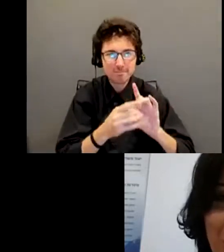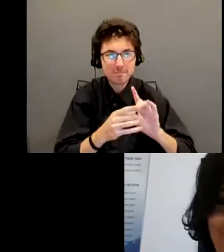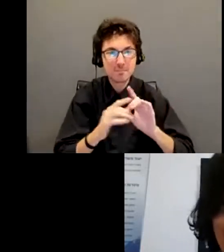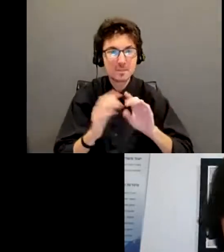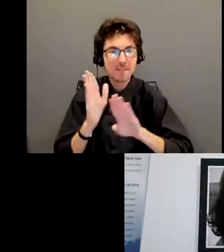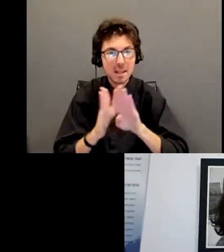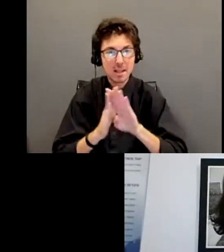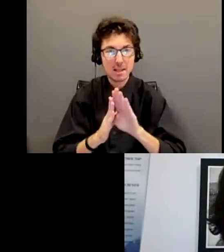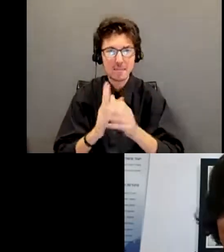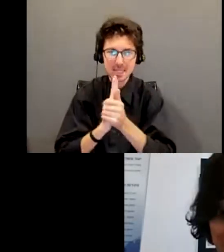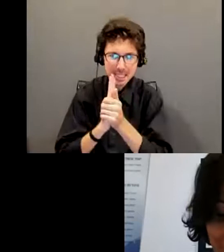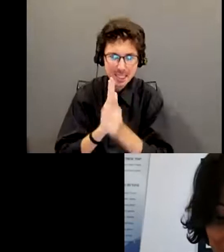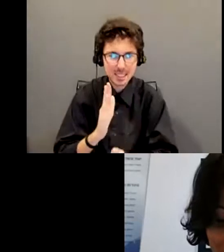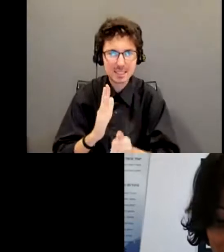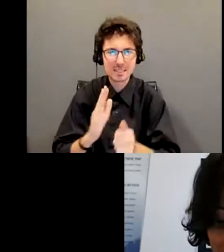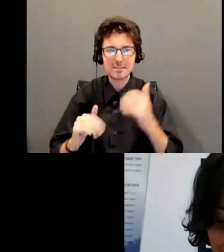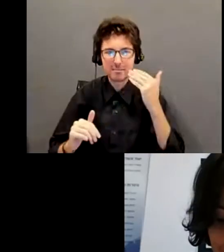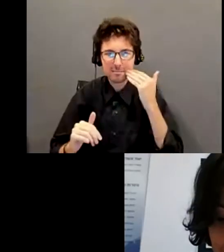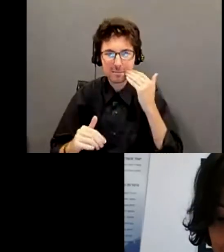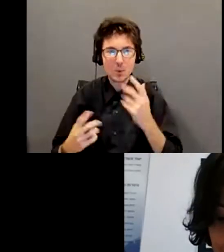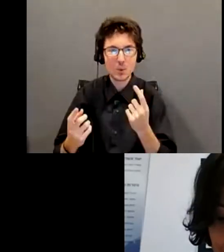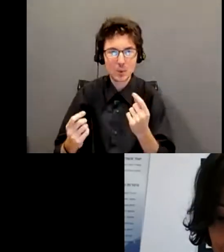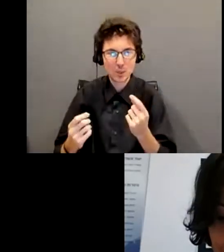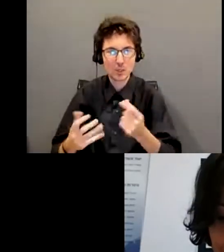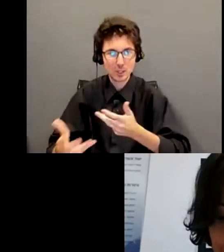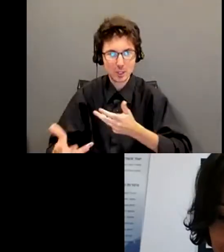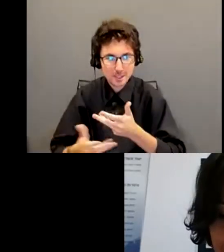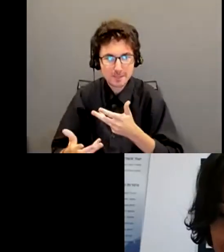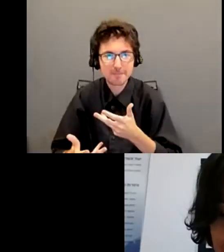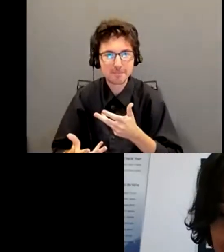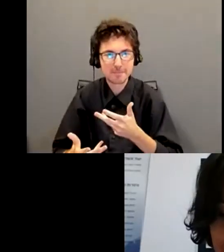And now, Hajar will introduce herself.